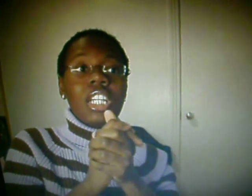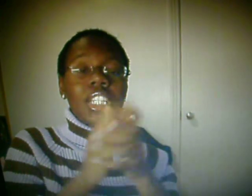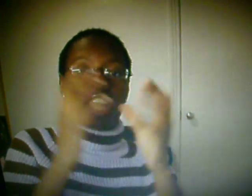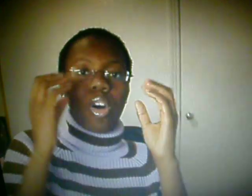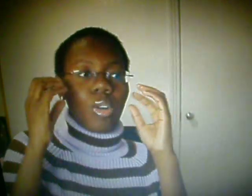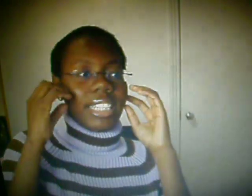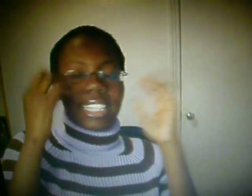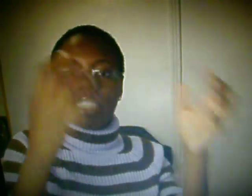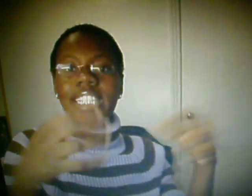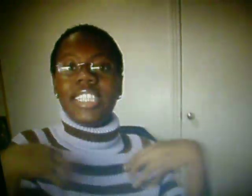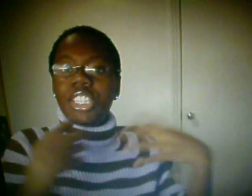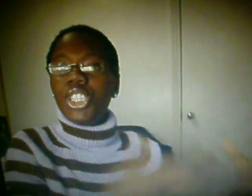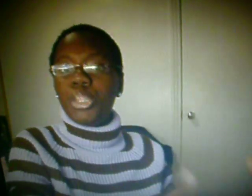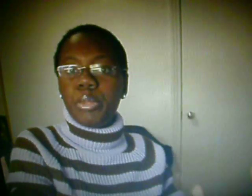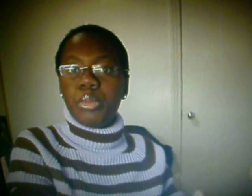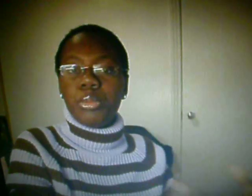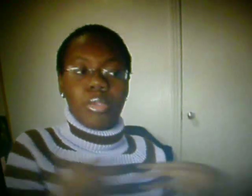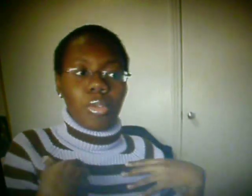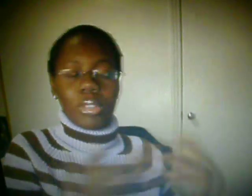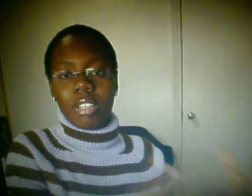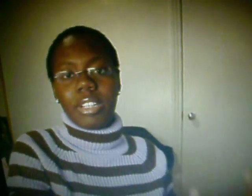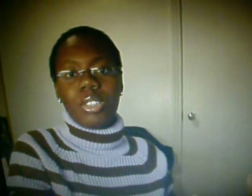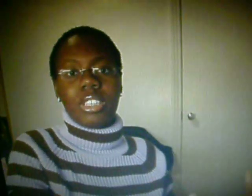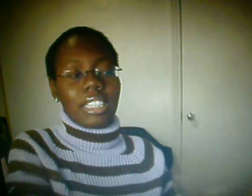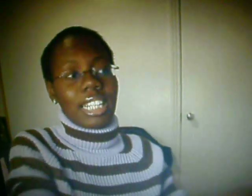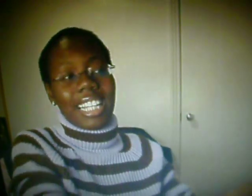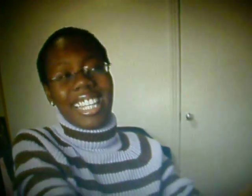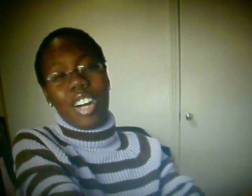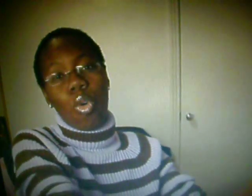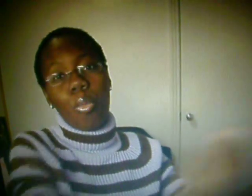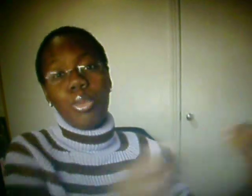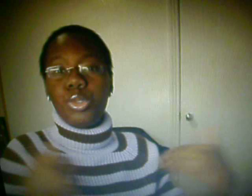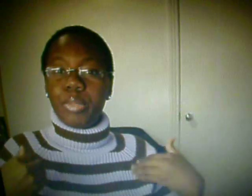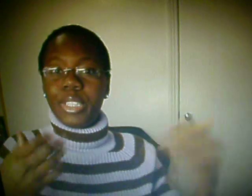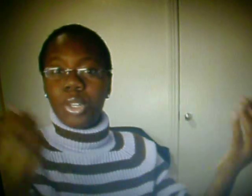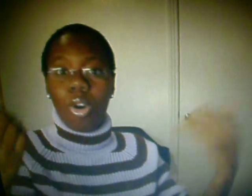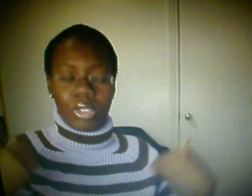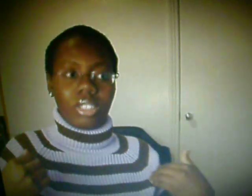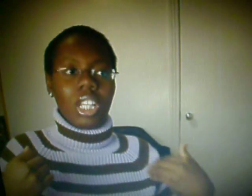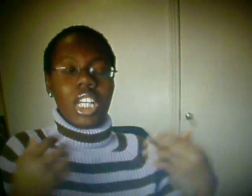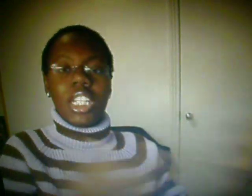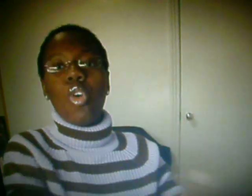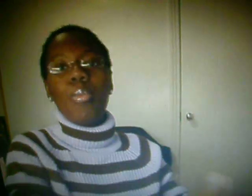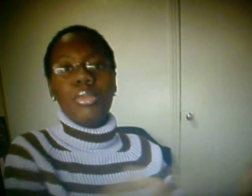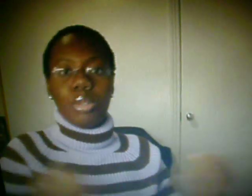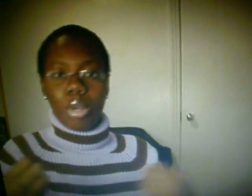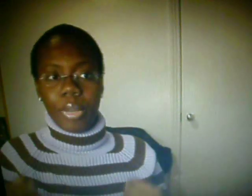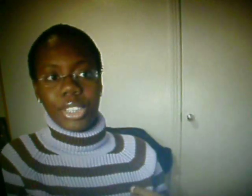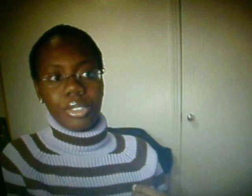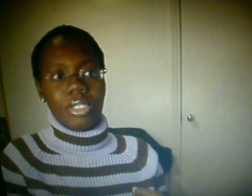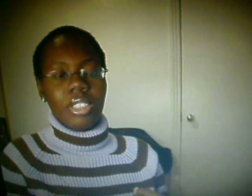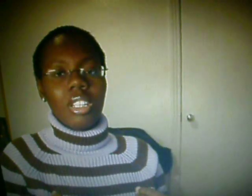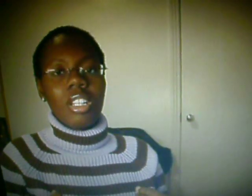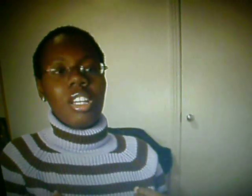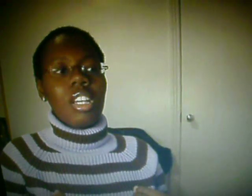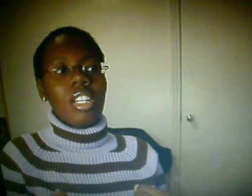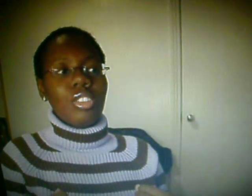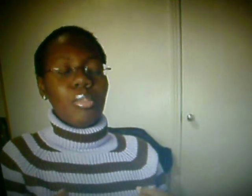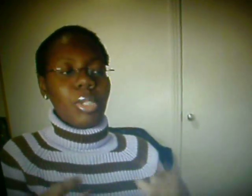They teach people whatever they understand and they are open to being taught. They are open to correction. You know, because